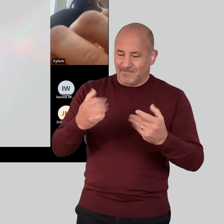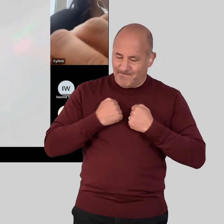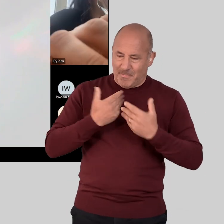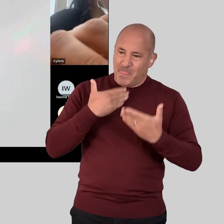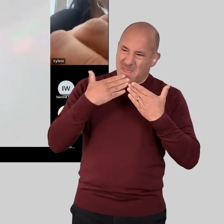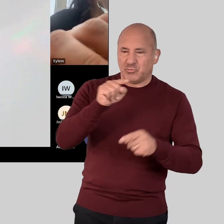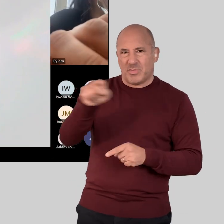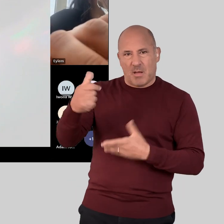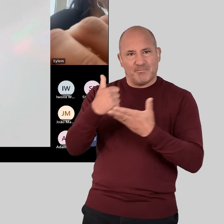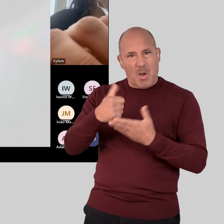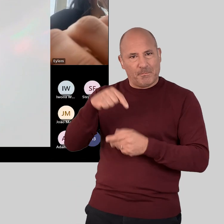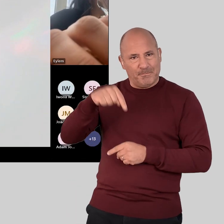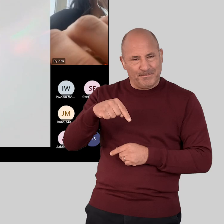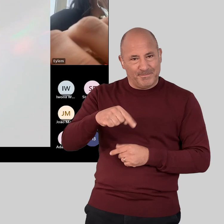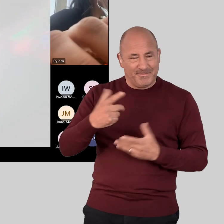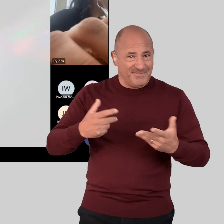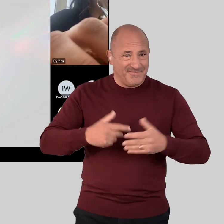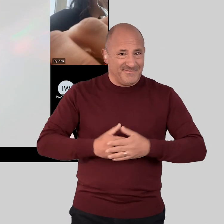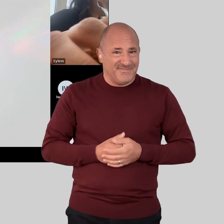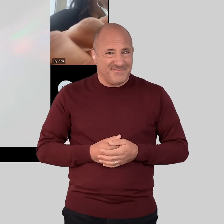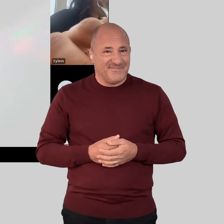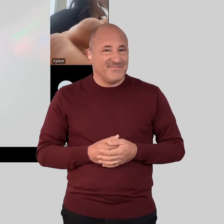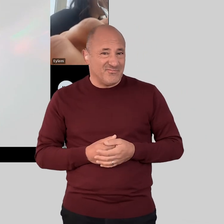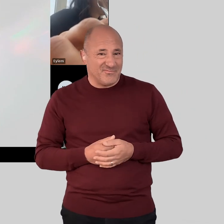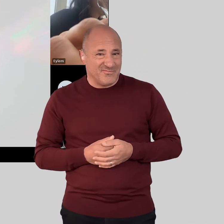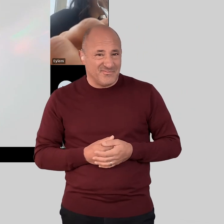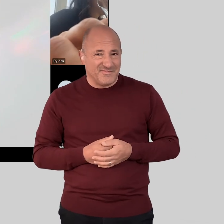thing. Ownership as acknowledgement,